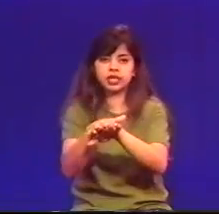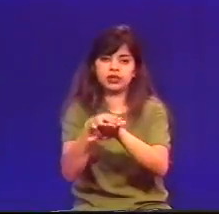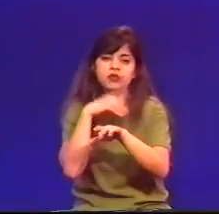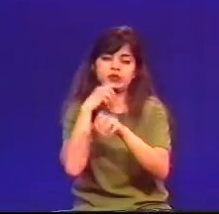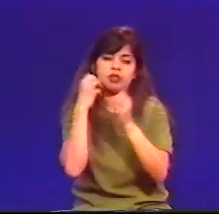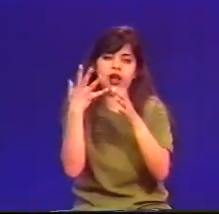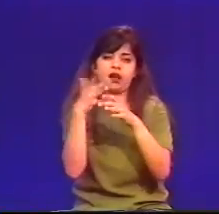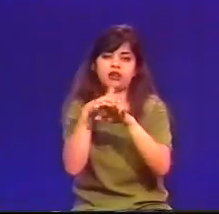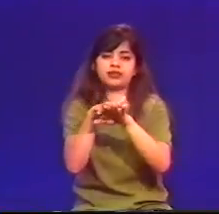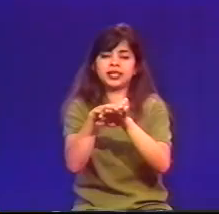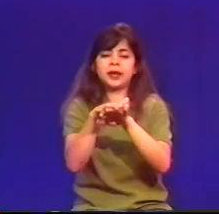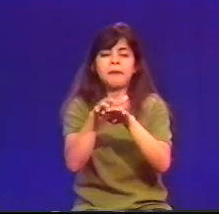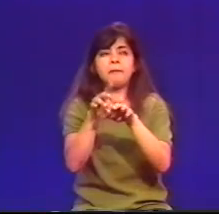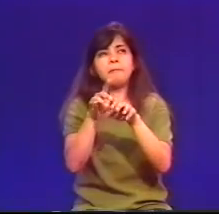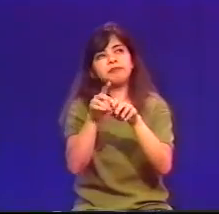art diploma.